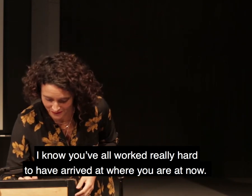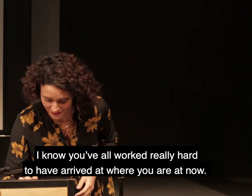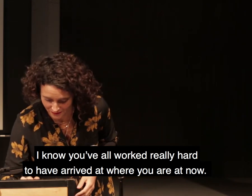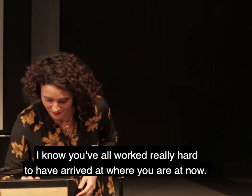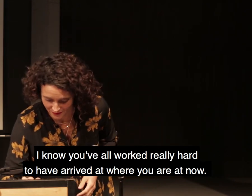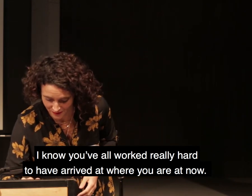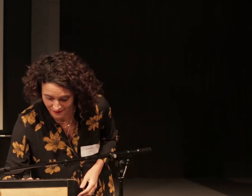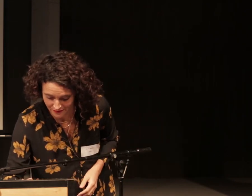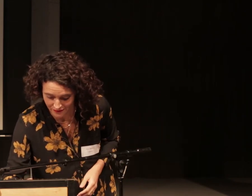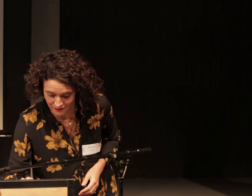now.